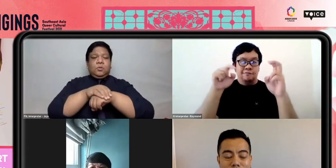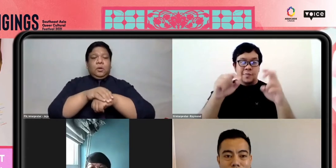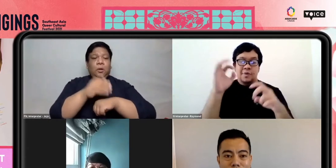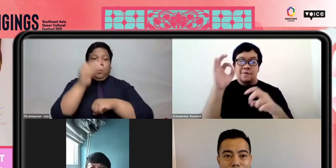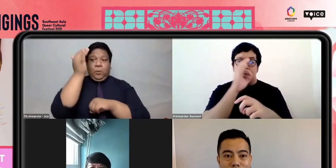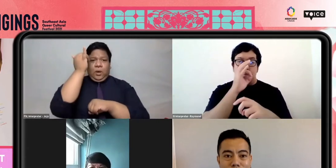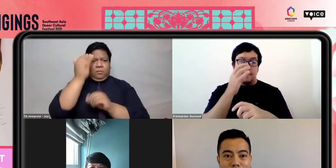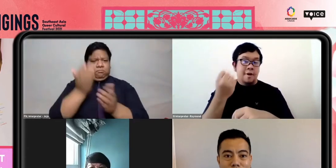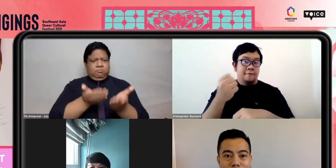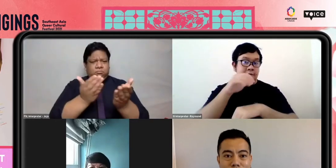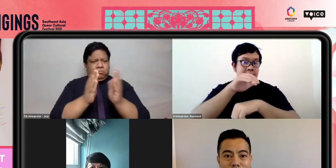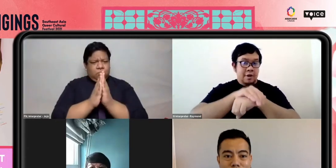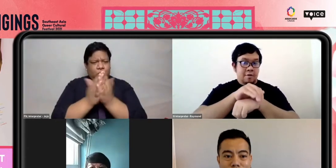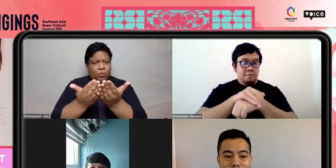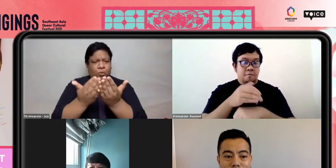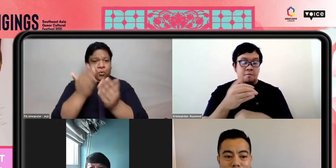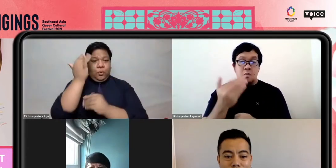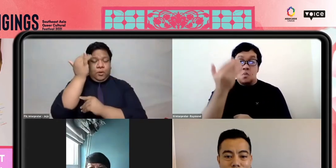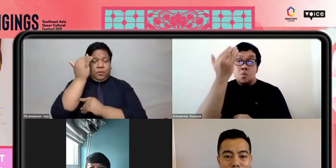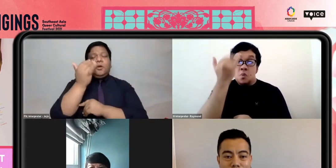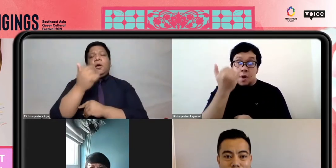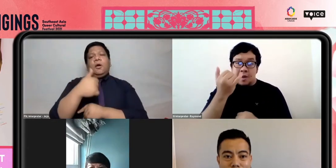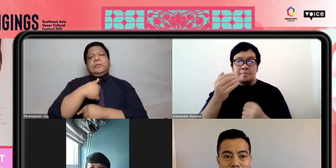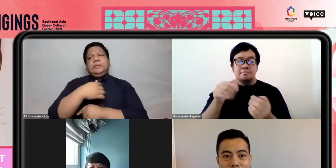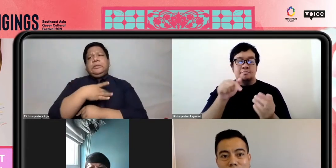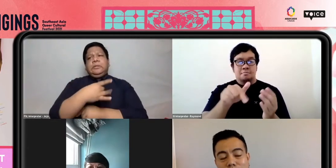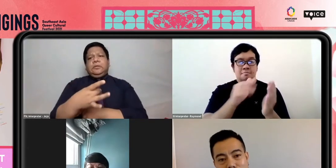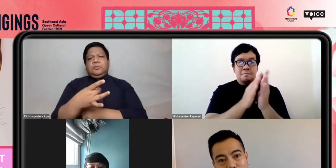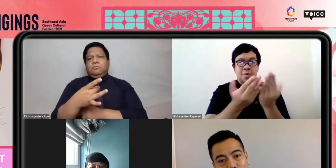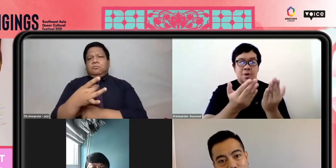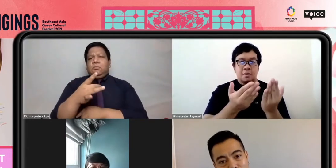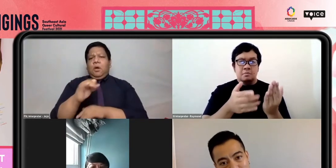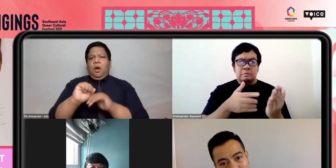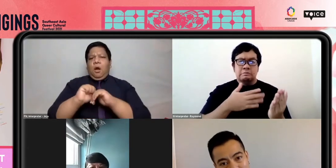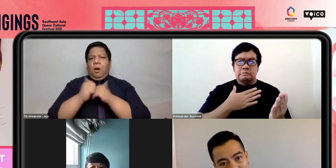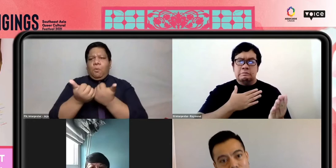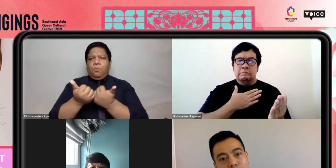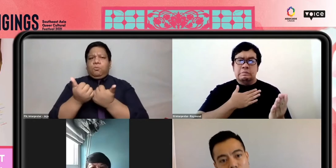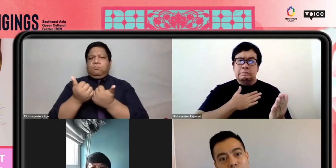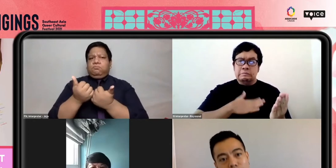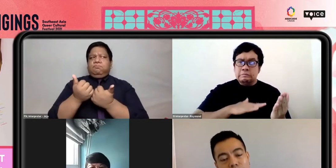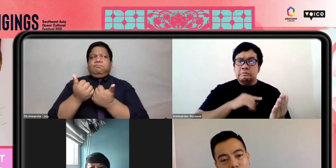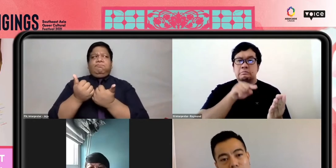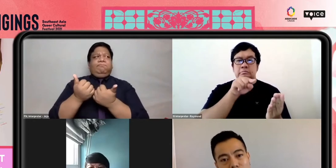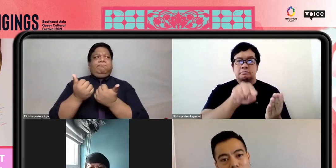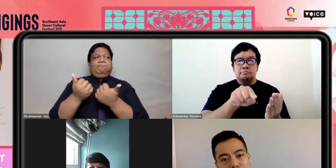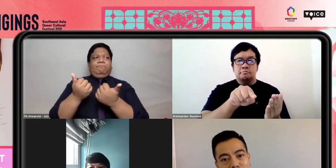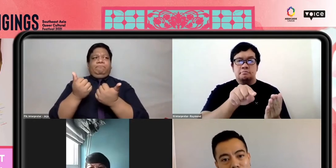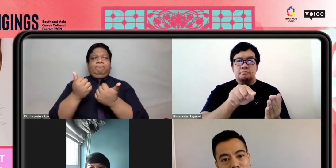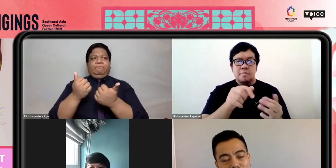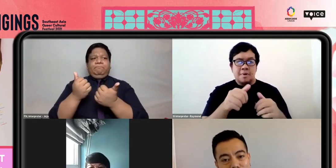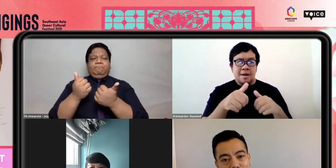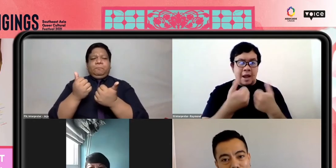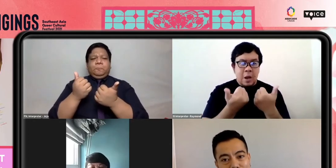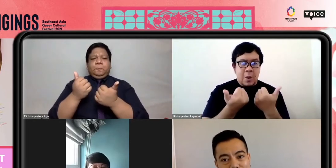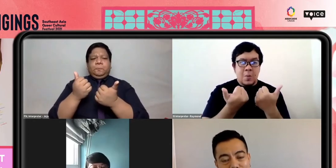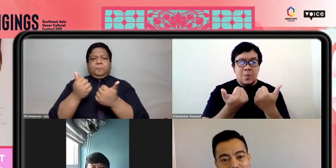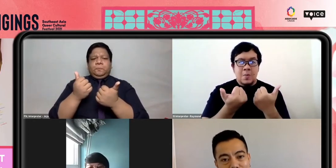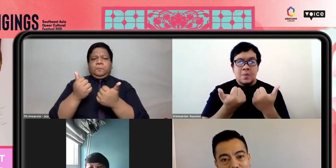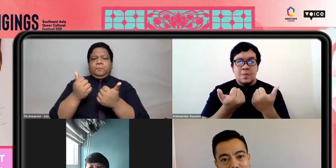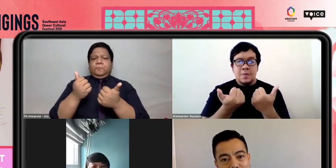Because I like the way that it intervenes in